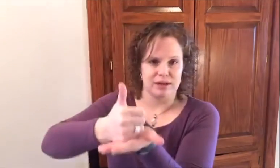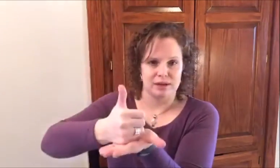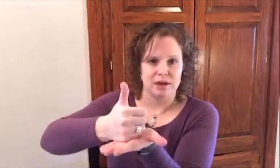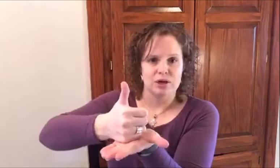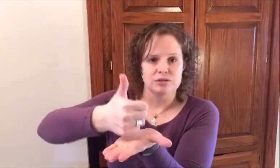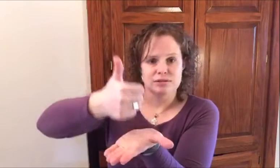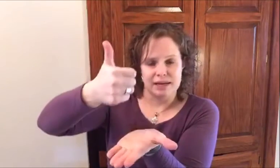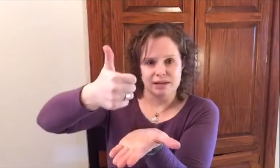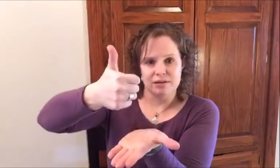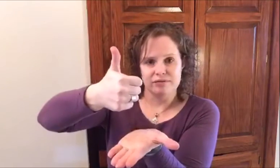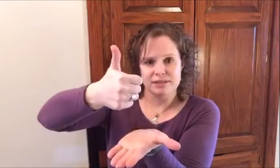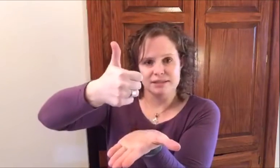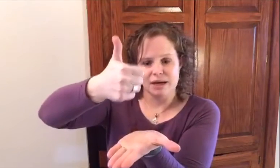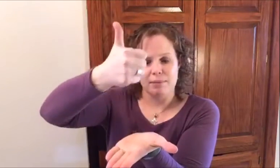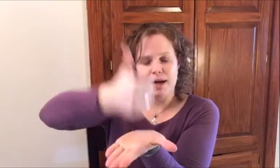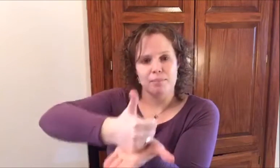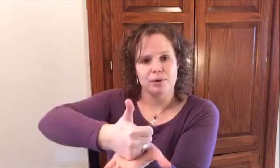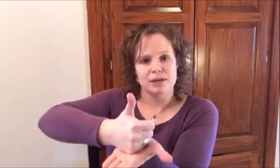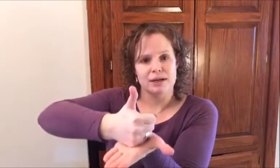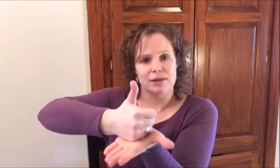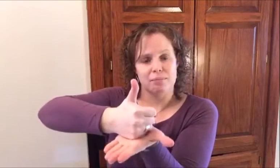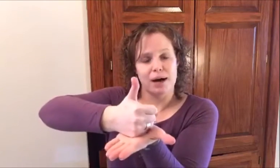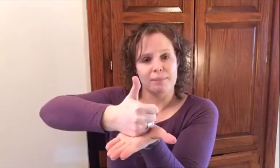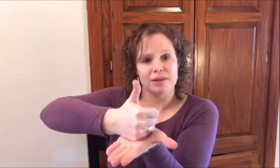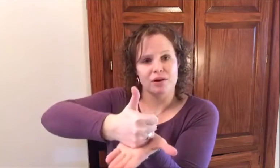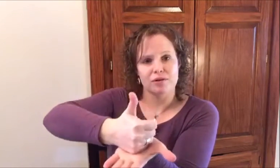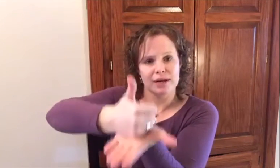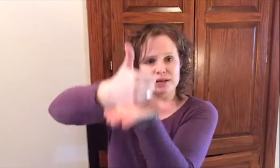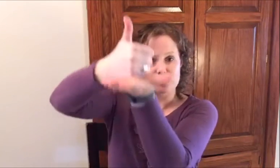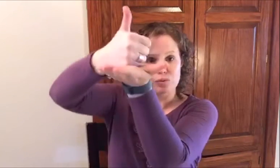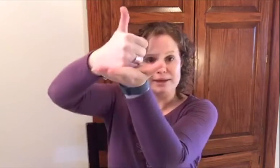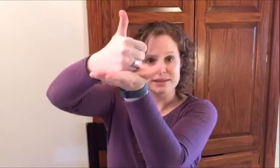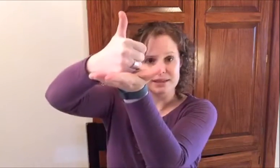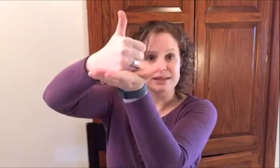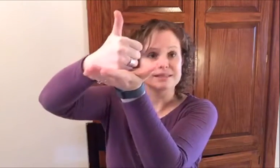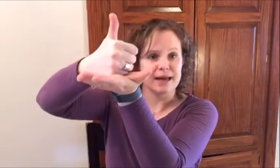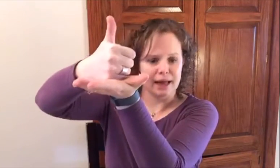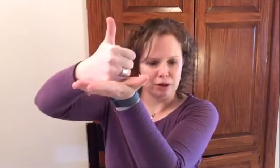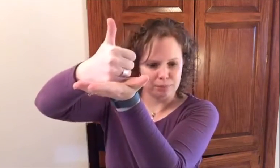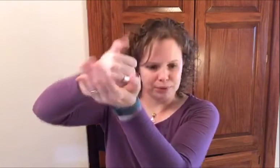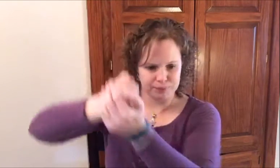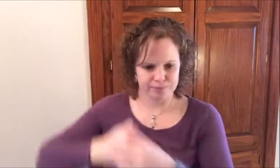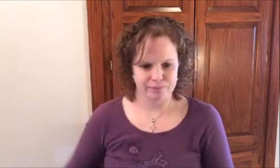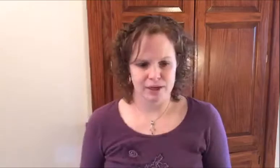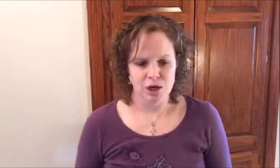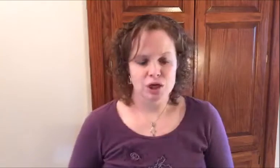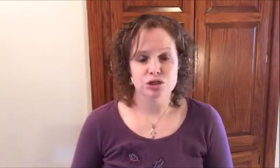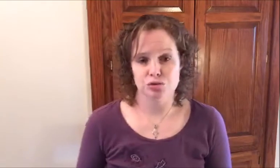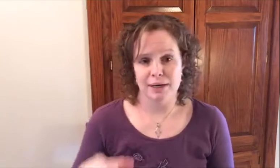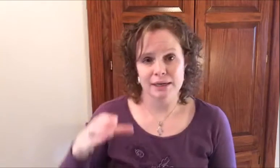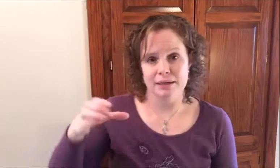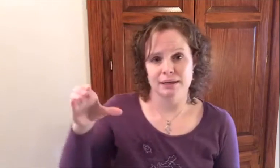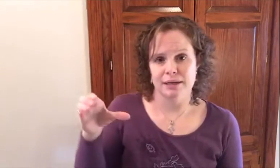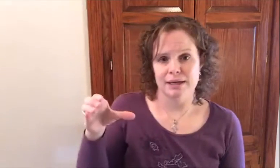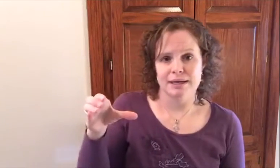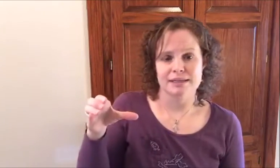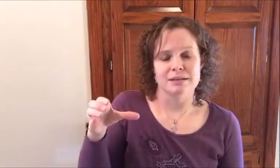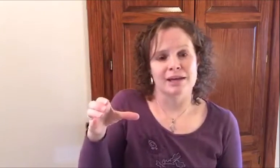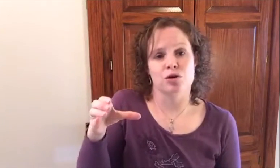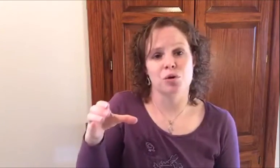everything. So taking their fist, thumb up, putting it on the palm of their other hand and raising it is help. Drink Like you're